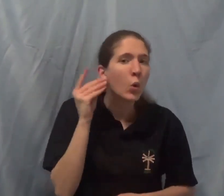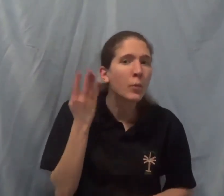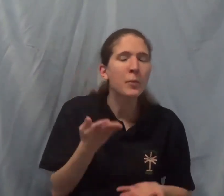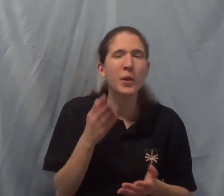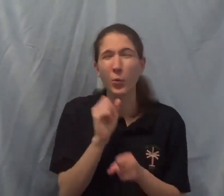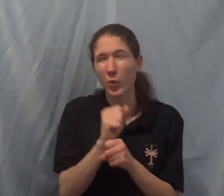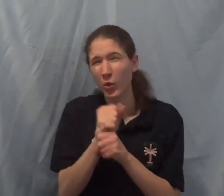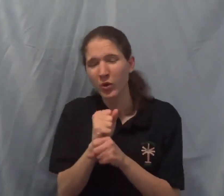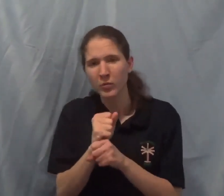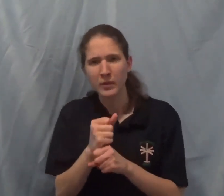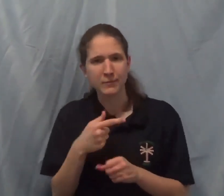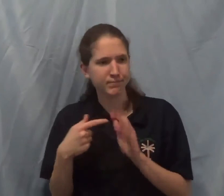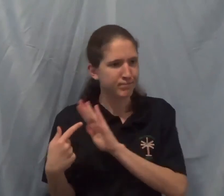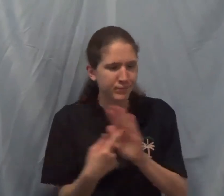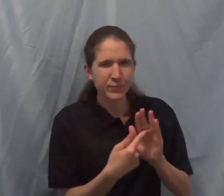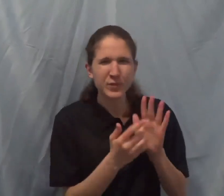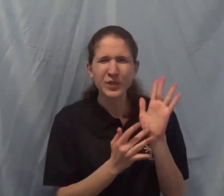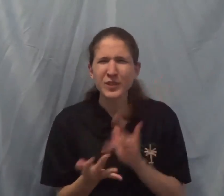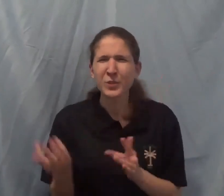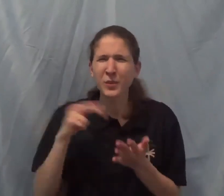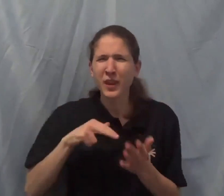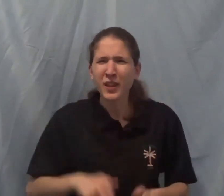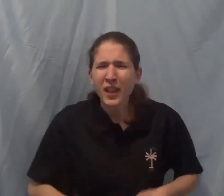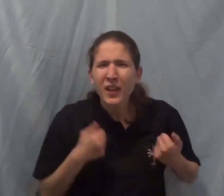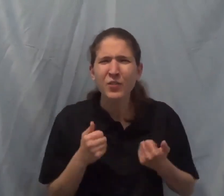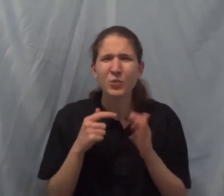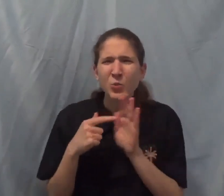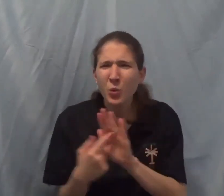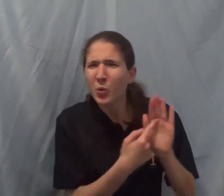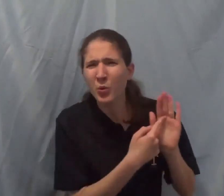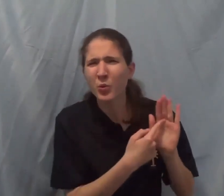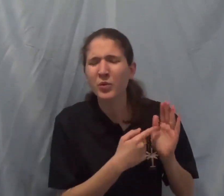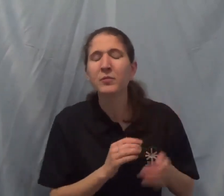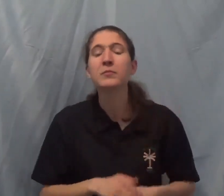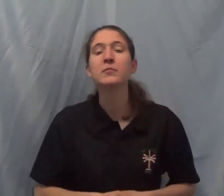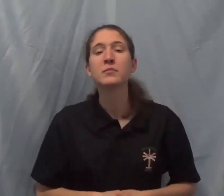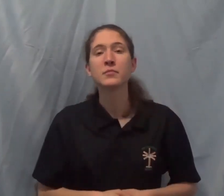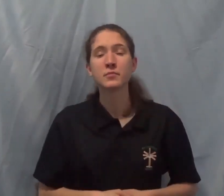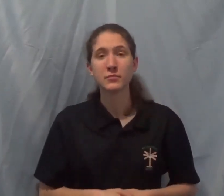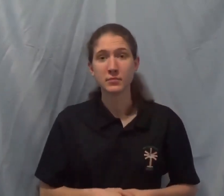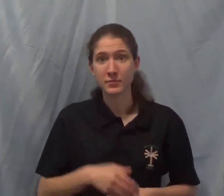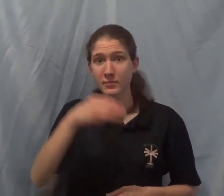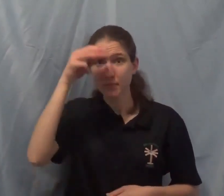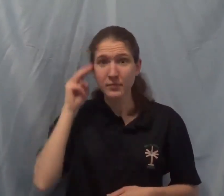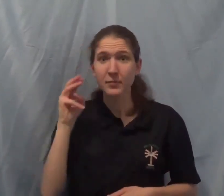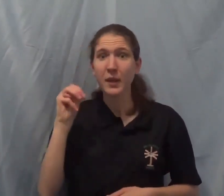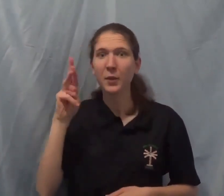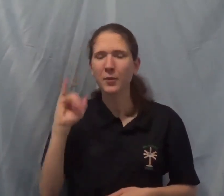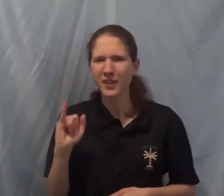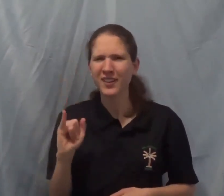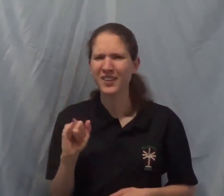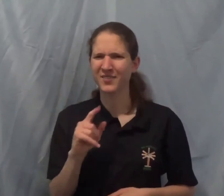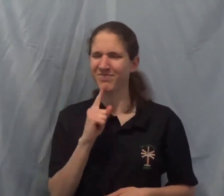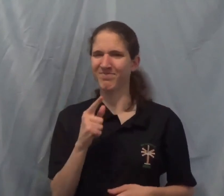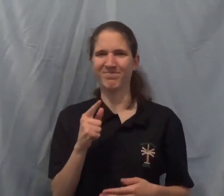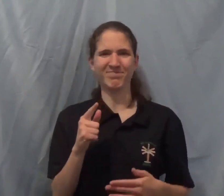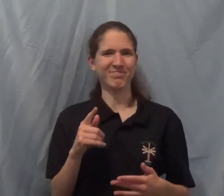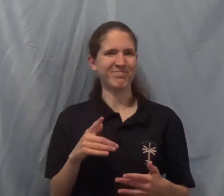event. She is rejoicing exceedingly. We ask for her prayers of intercession so that we feel that sense of